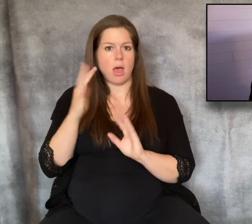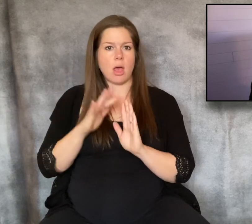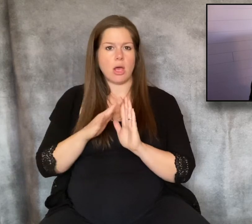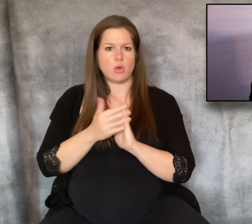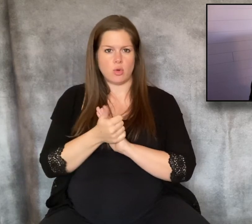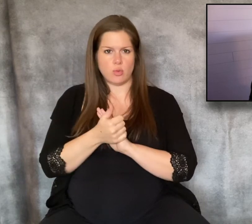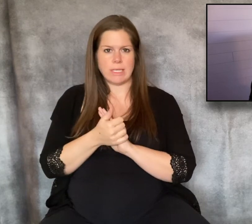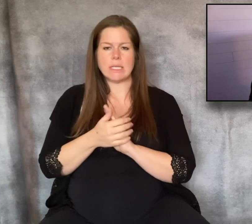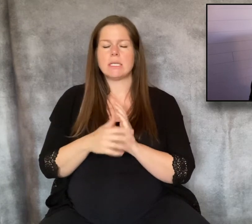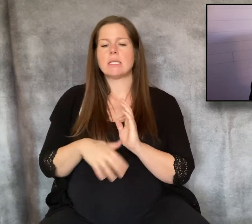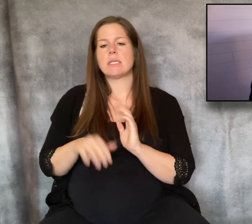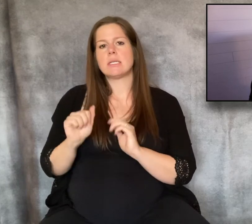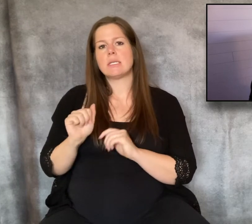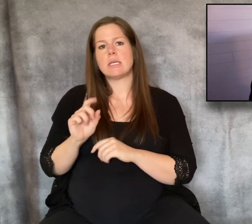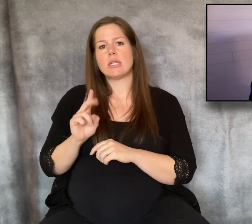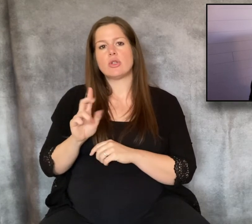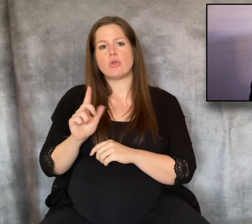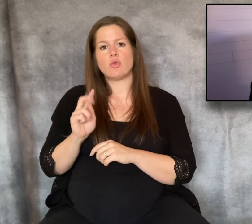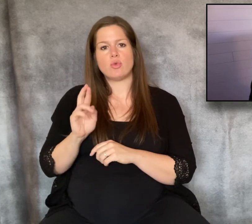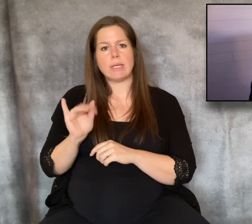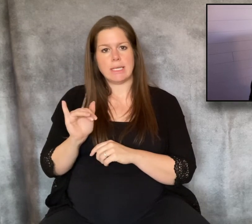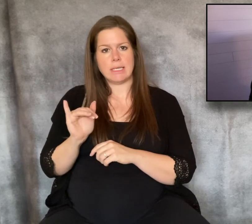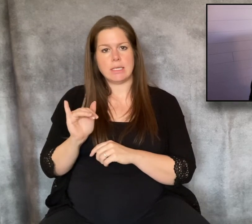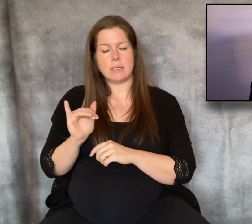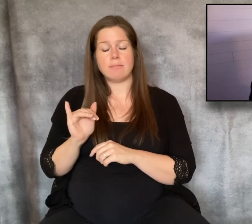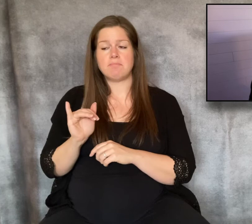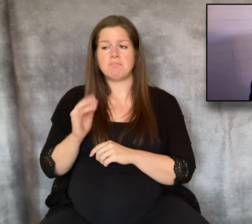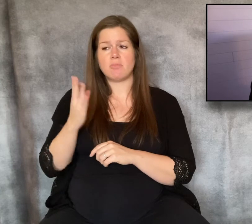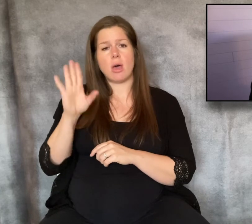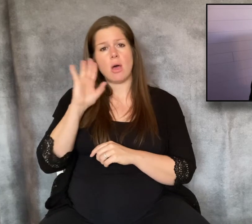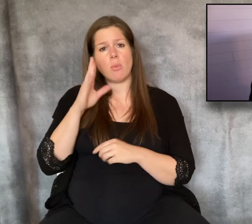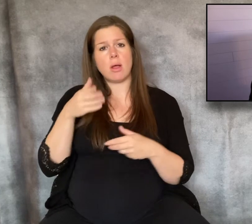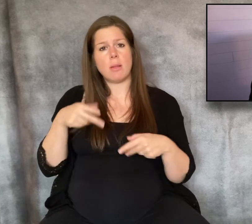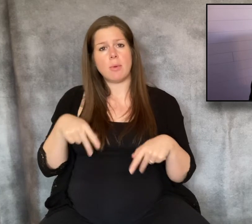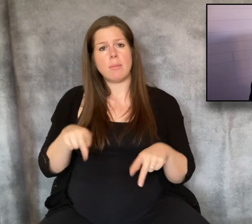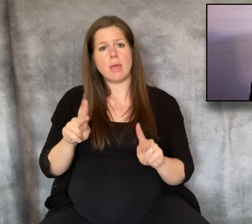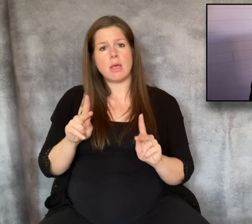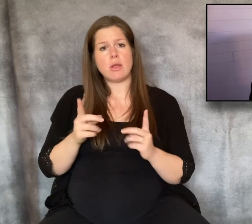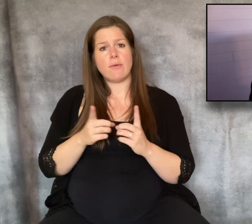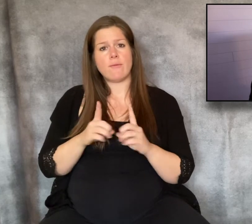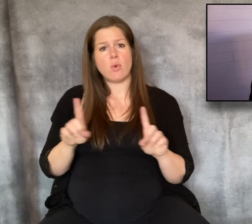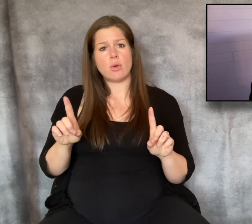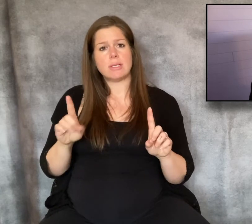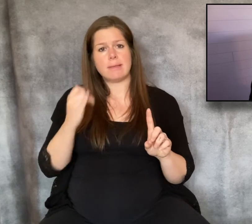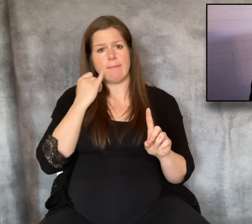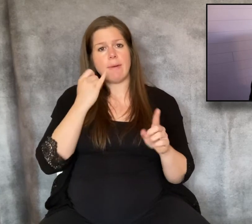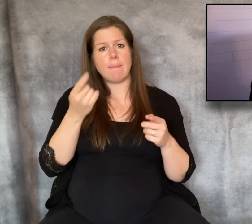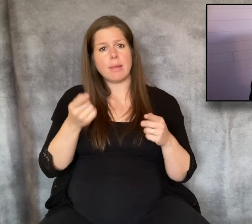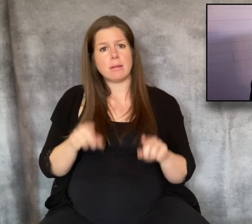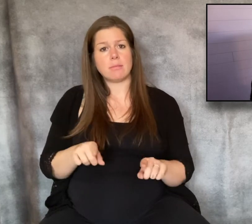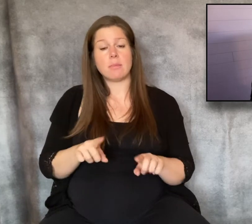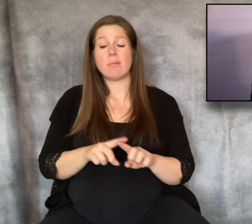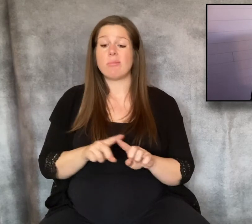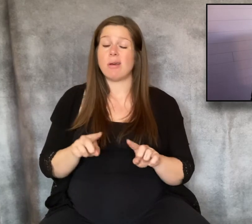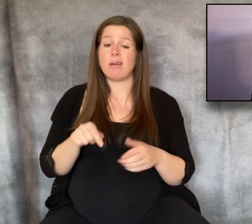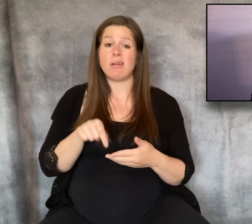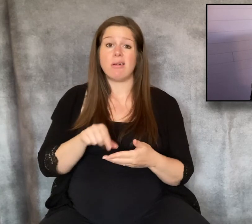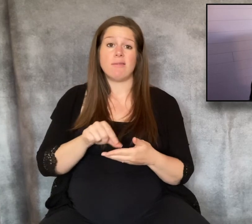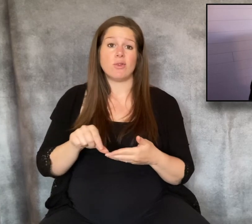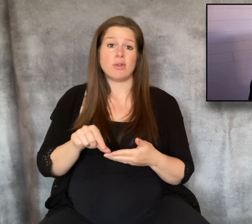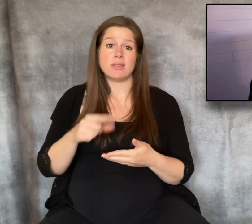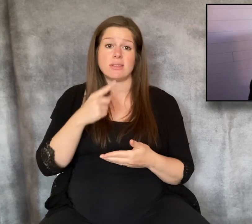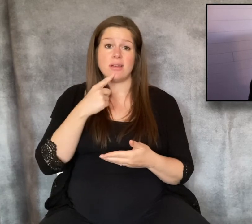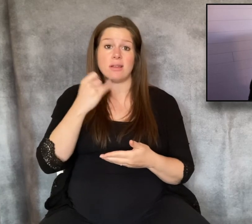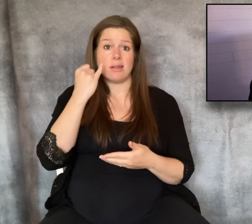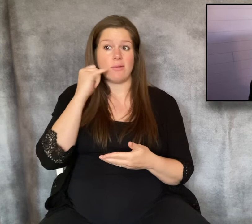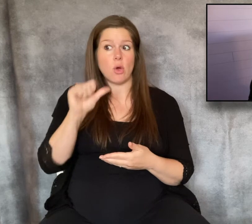adultery, and God will make an exception for that. But if you divorce, according to the text, if you